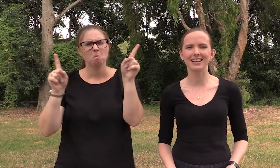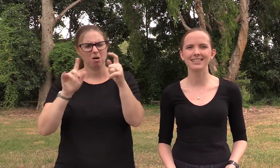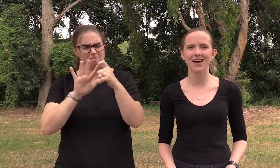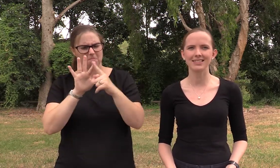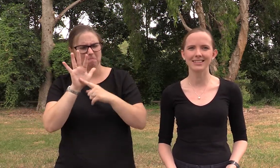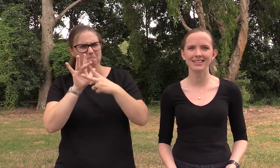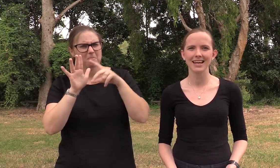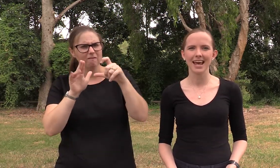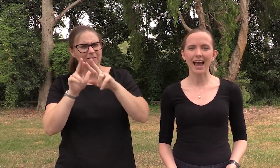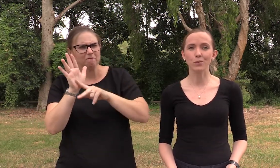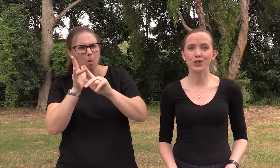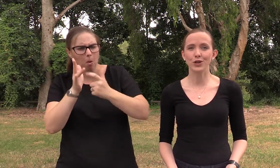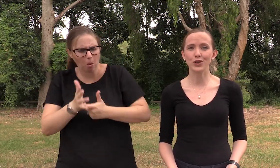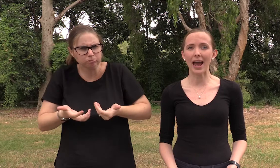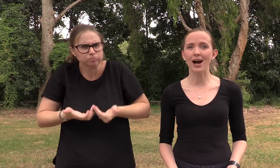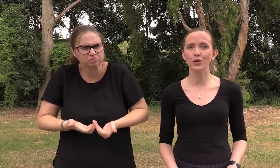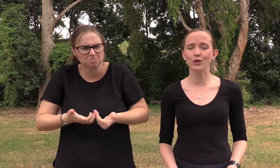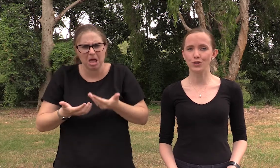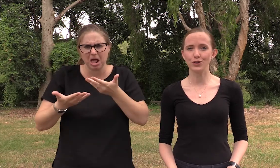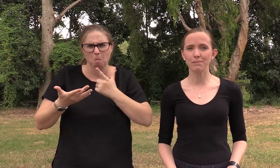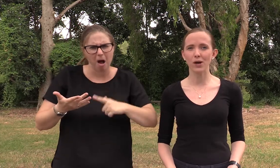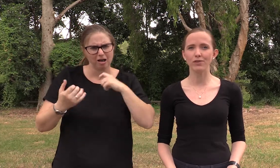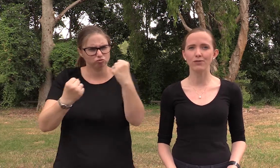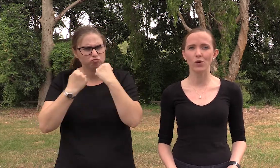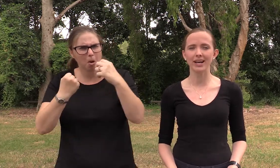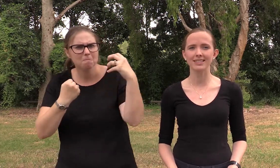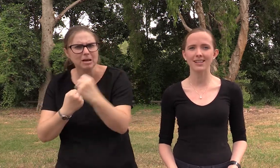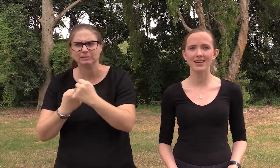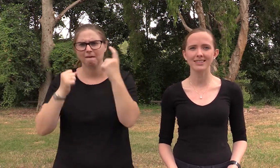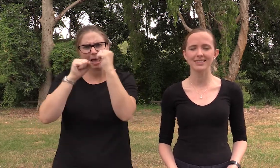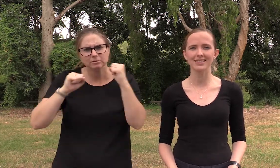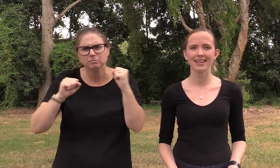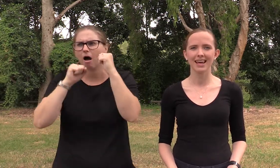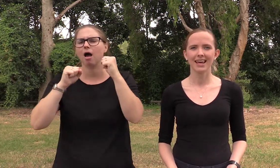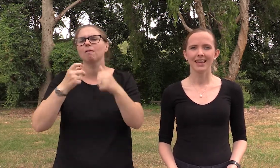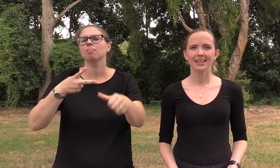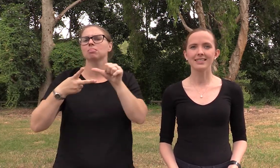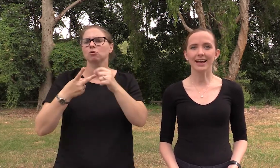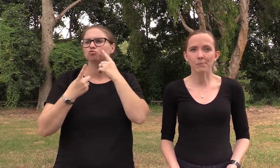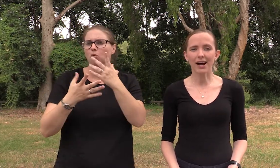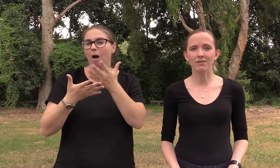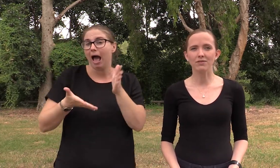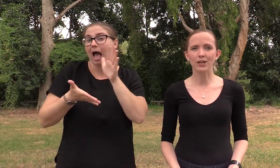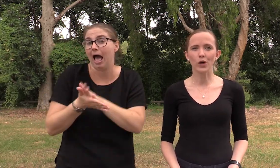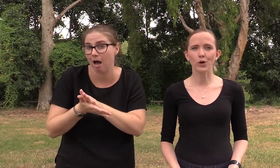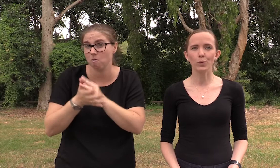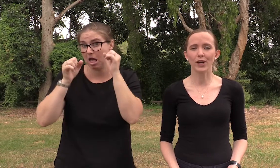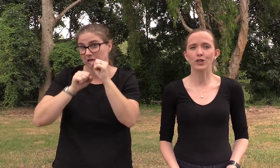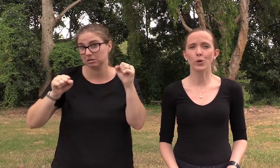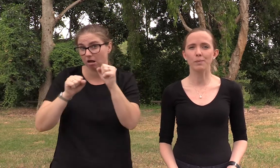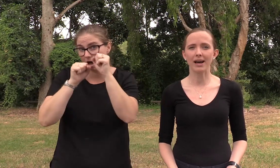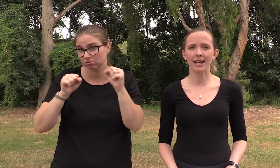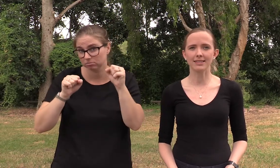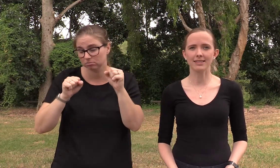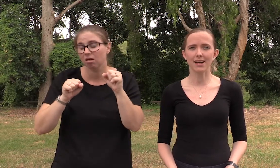and to exercise it. And we'll show you how you can do some pelvic floor exercises. The second part of the video, we're going